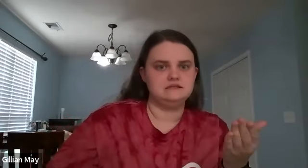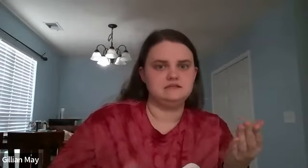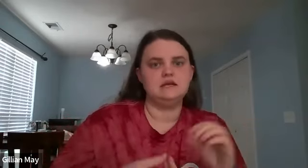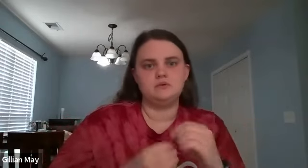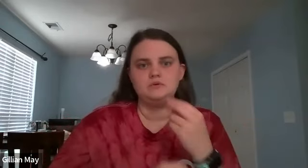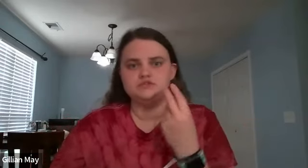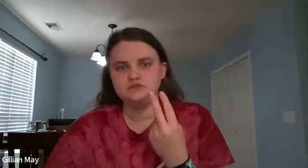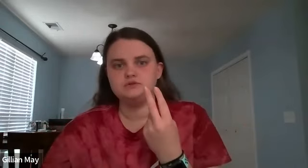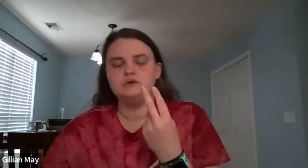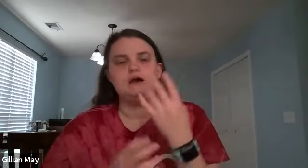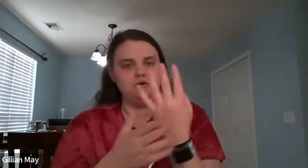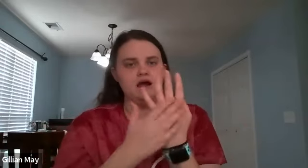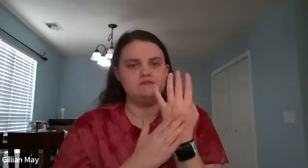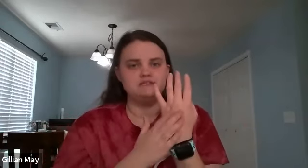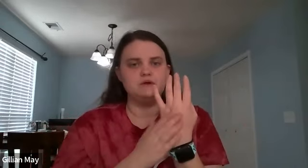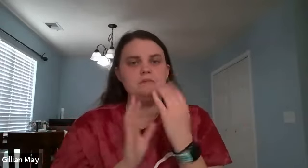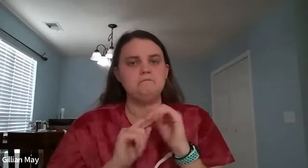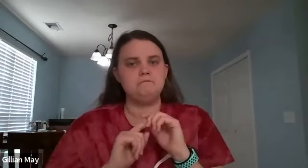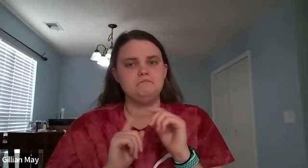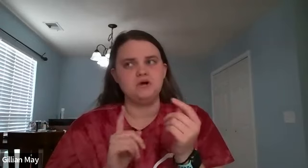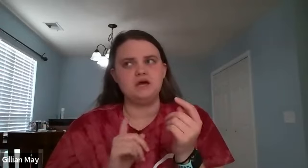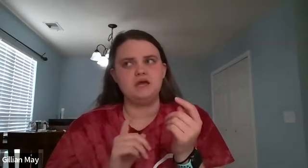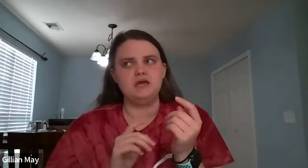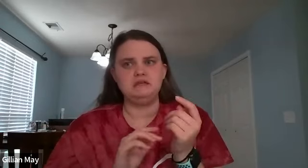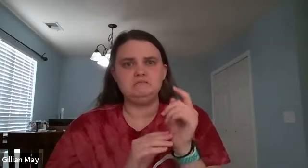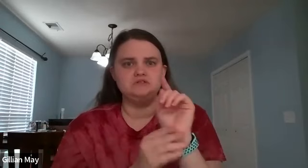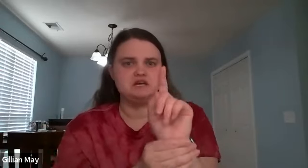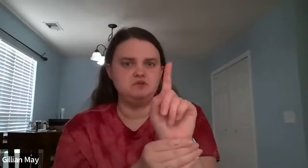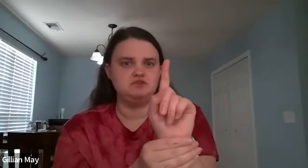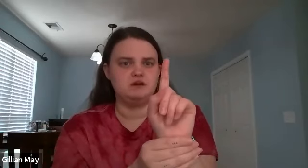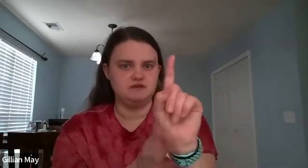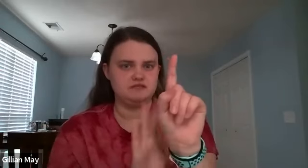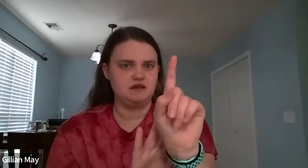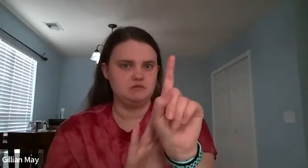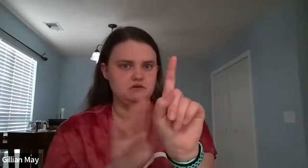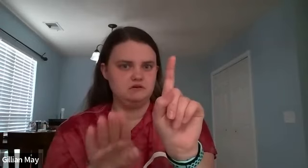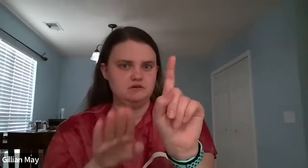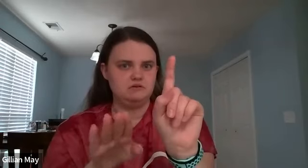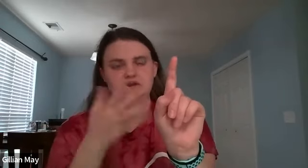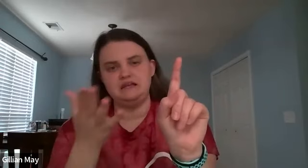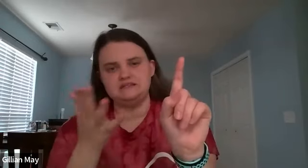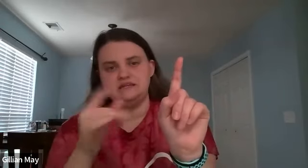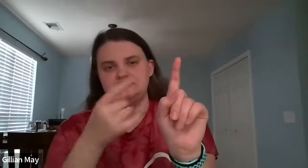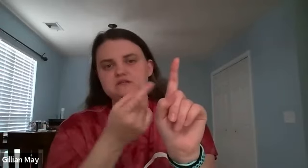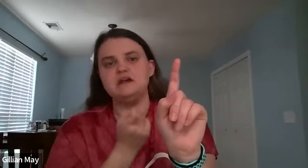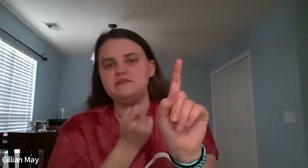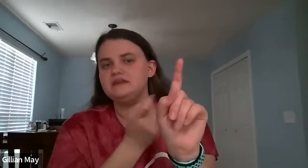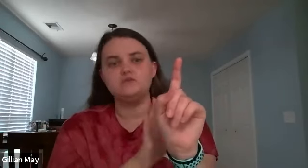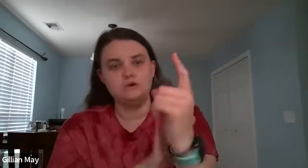this, number 2, I will have it this way, but most of the time you do want it facing outward. But like I said, it still is not the end of the world if